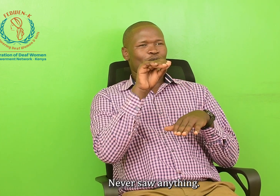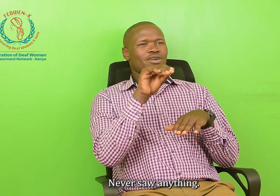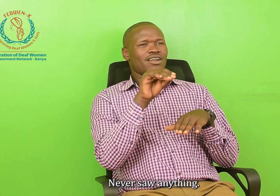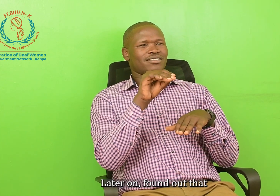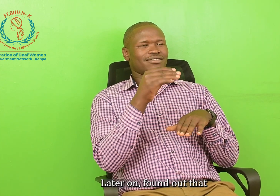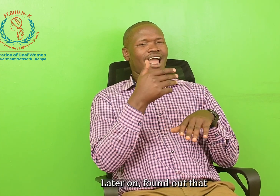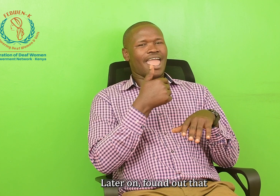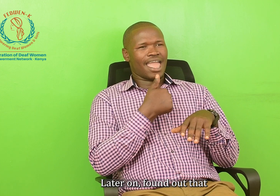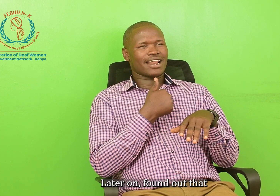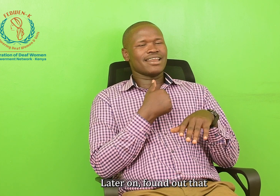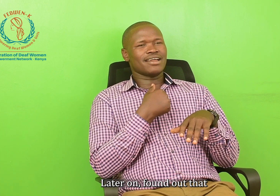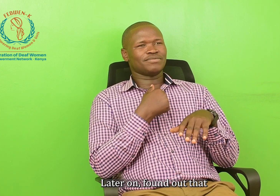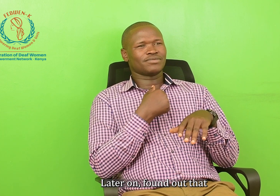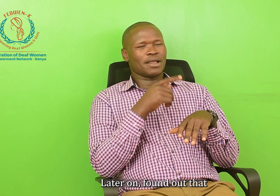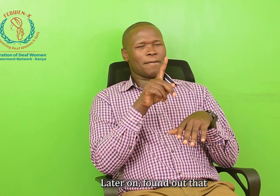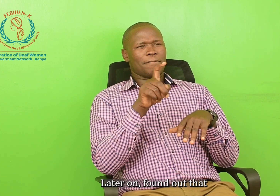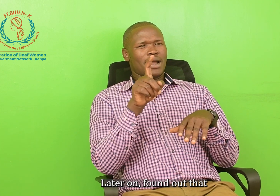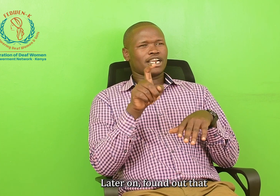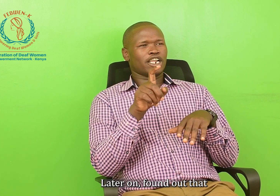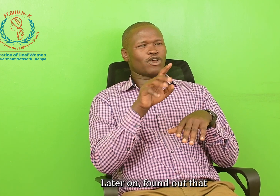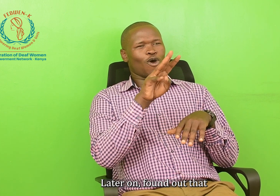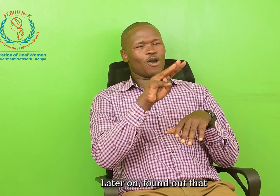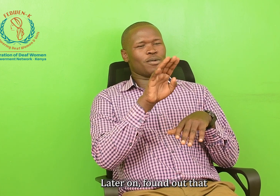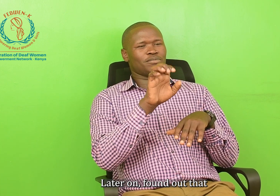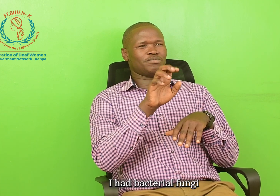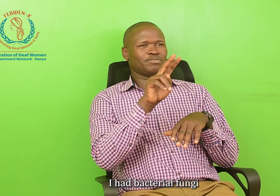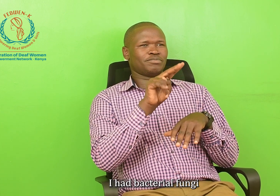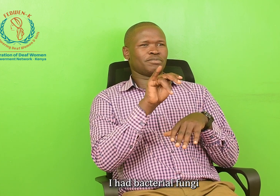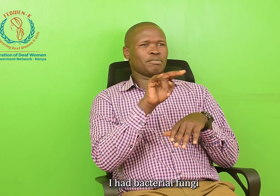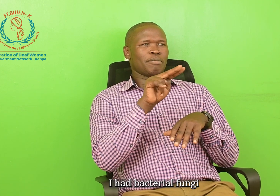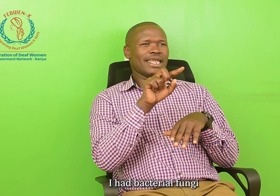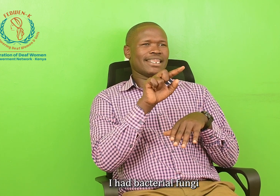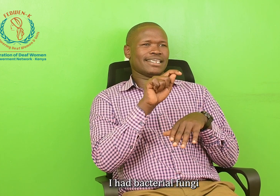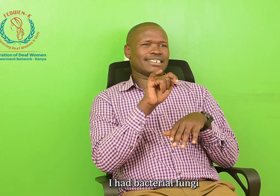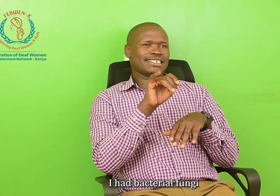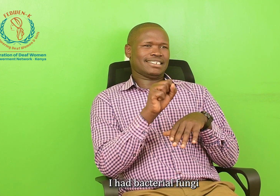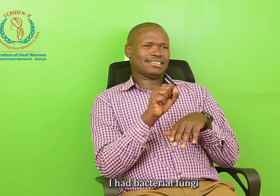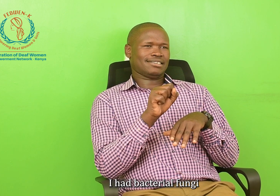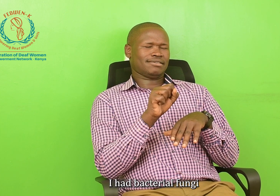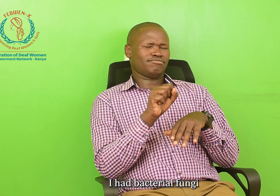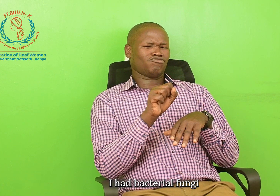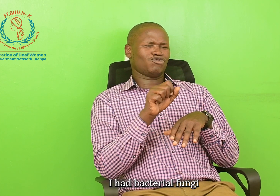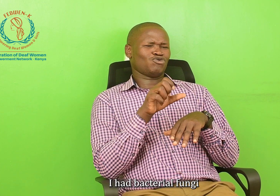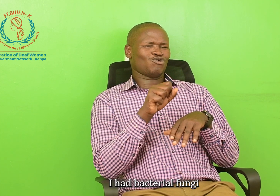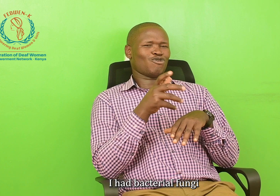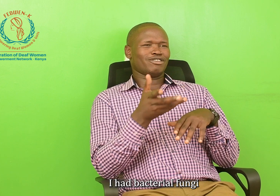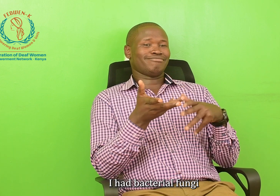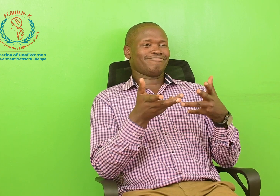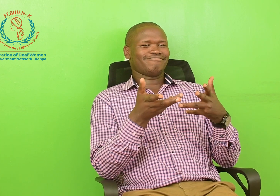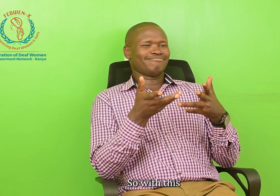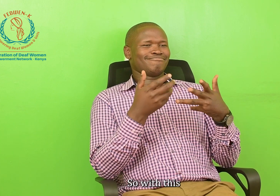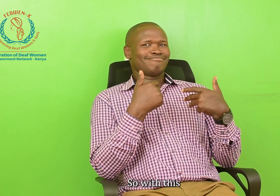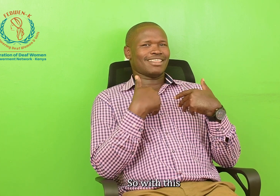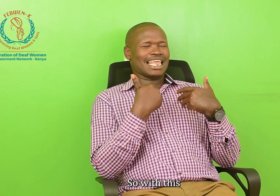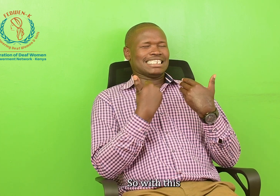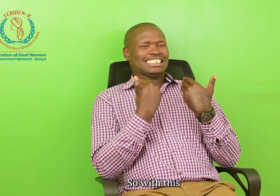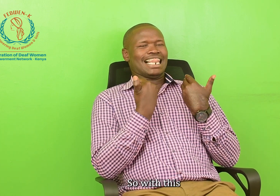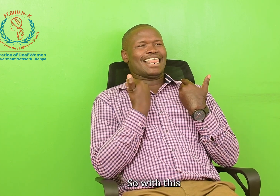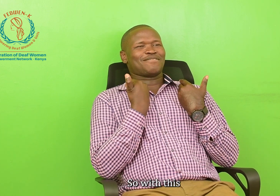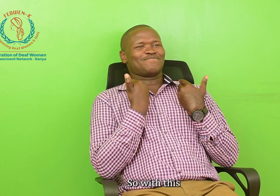anything. Later on, found out that I had bacterial fungitis. So with